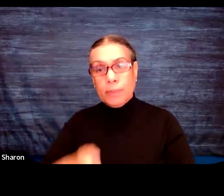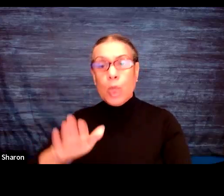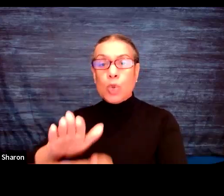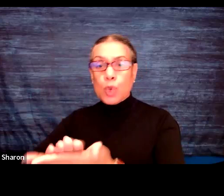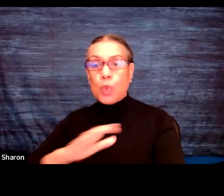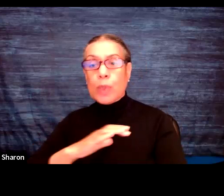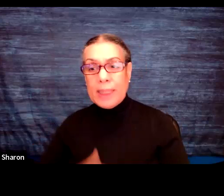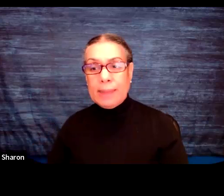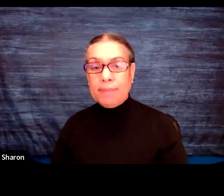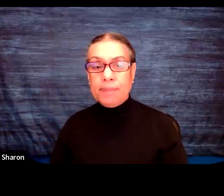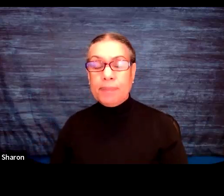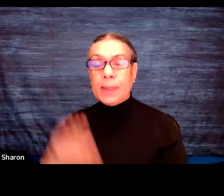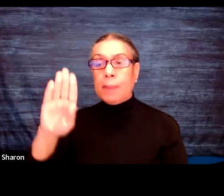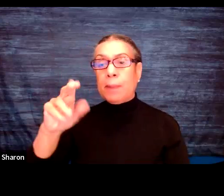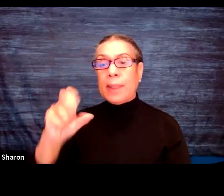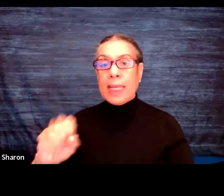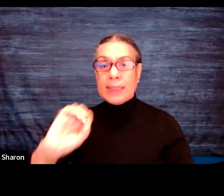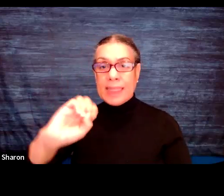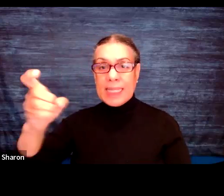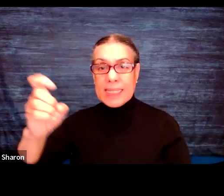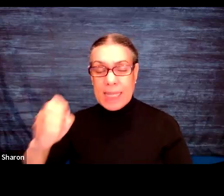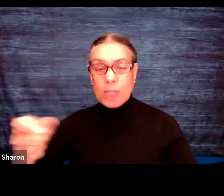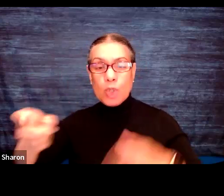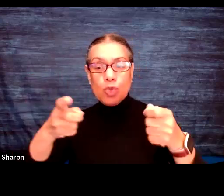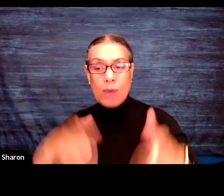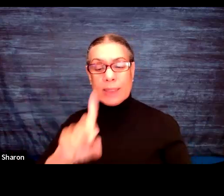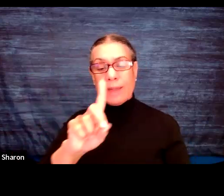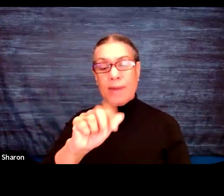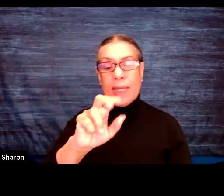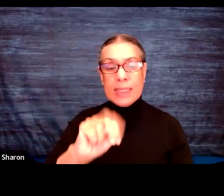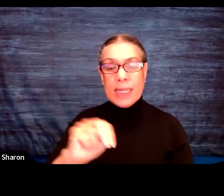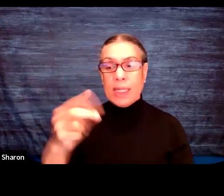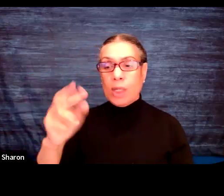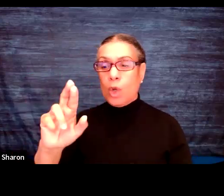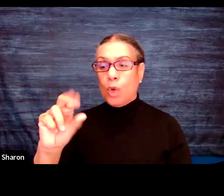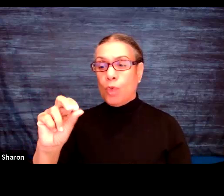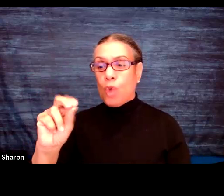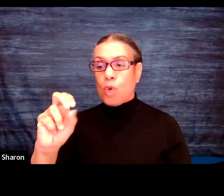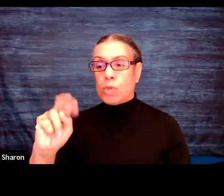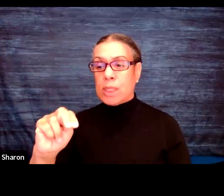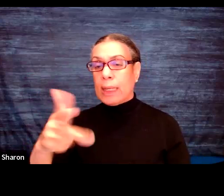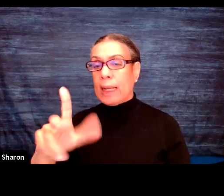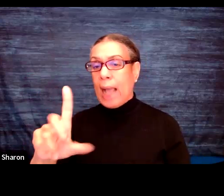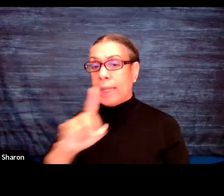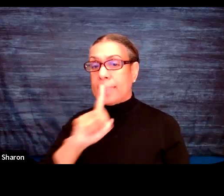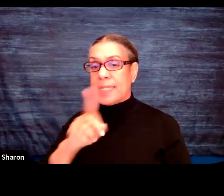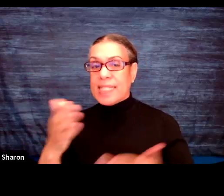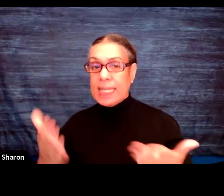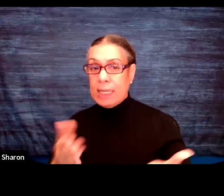www.bostonpublicschools.com/school committee. BPS Executive Director of Transportation, Dan Rosengard, is here tonight to answer any final questions you may have.